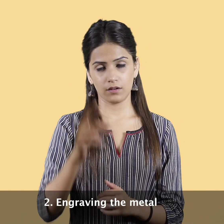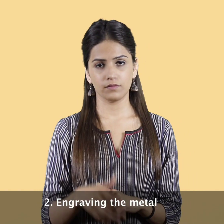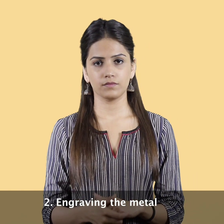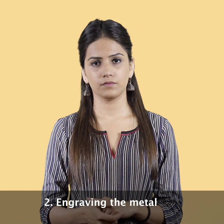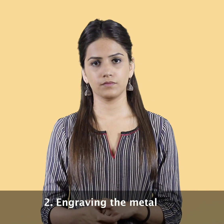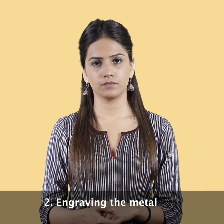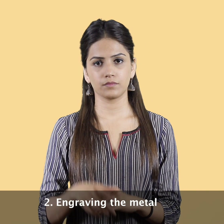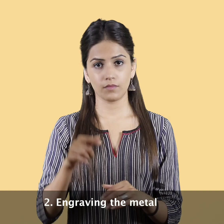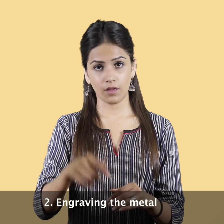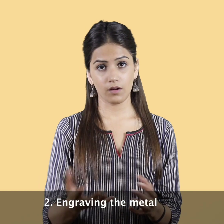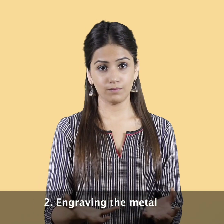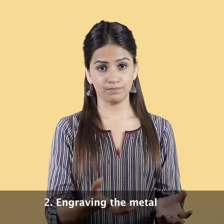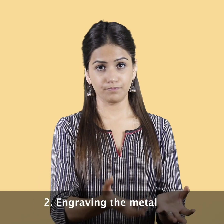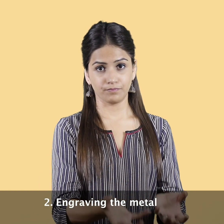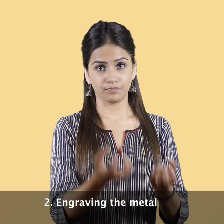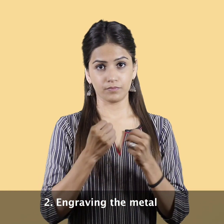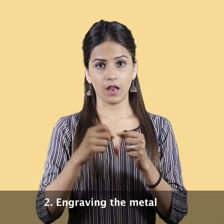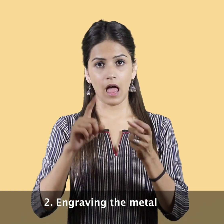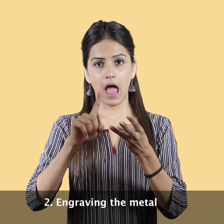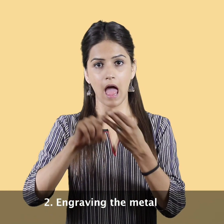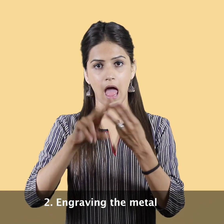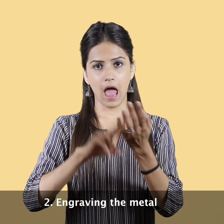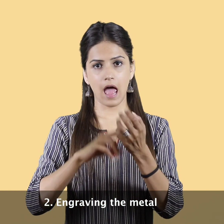Number 2. Engraving the metal.